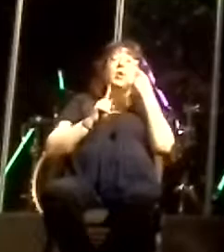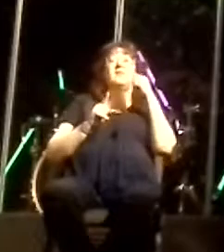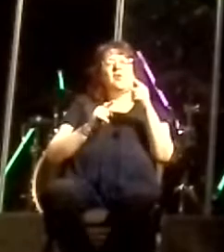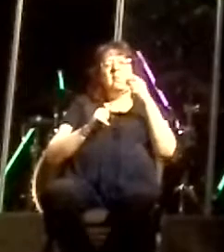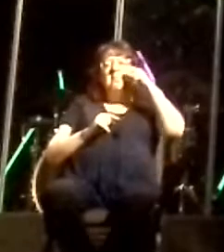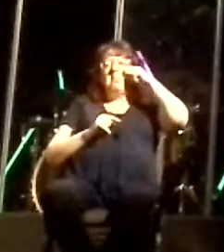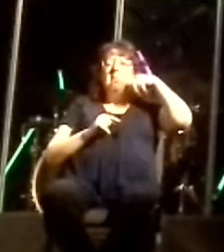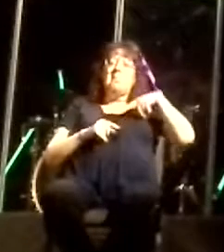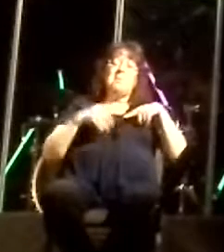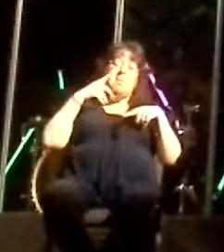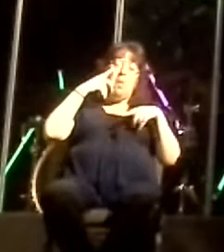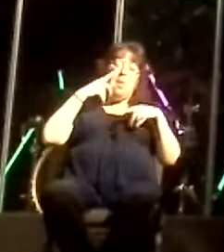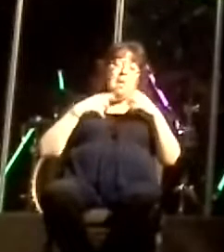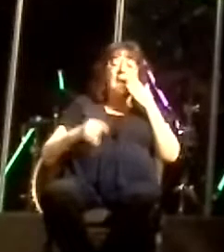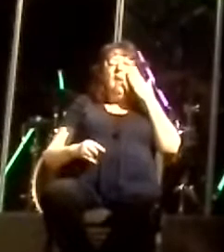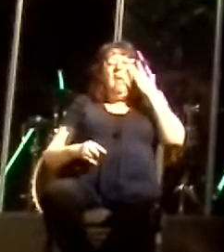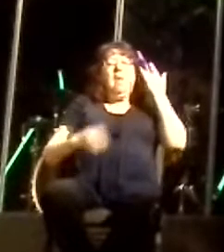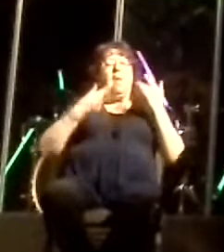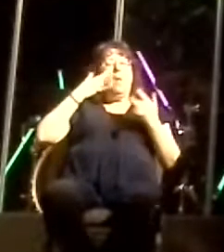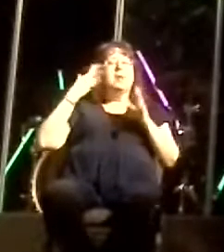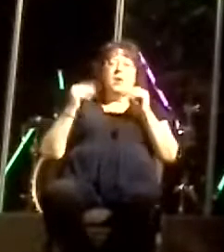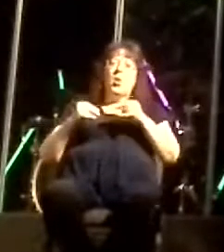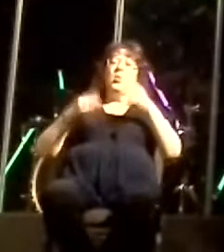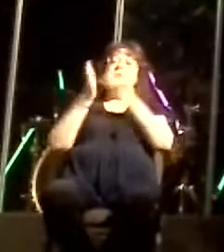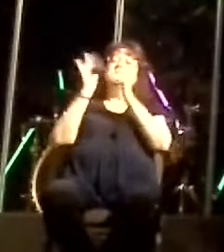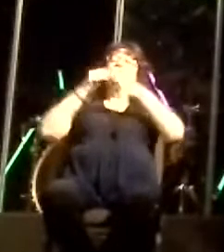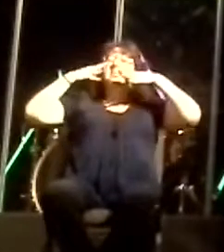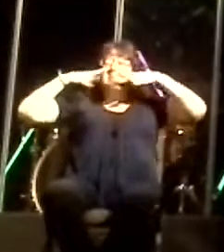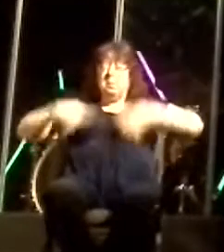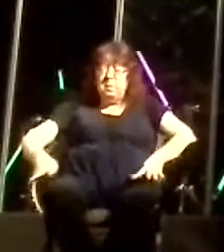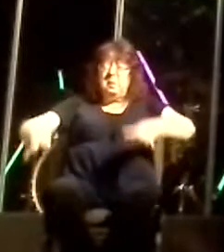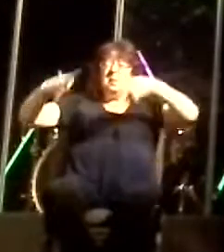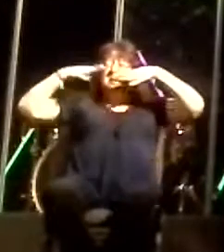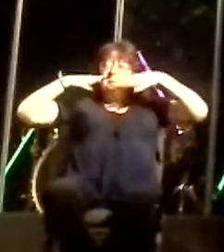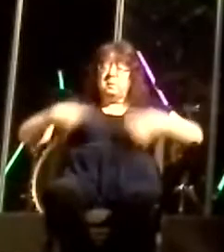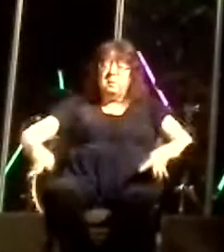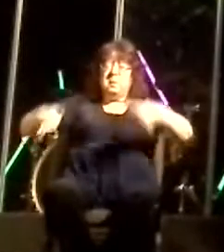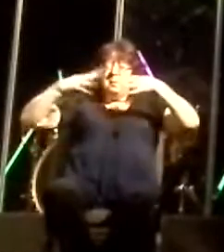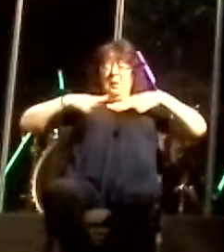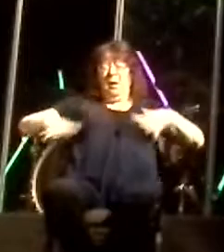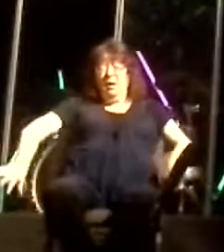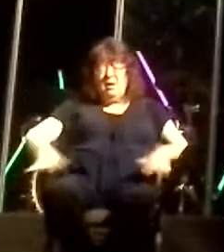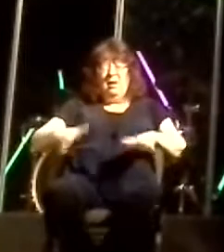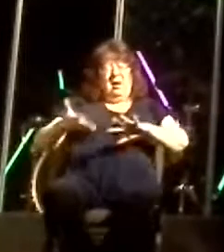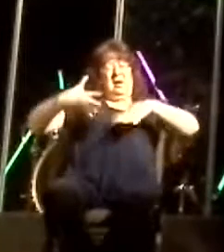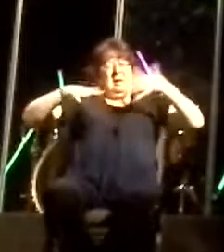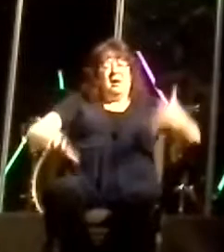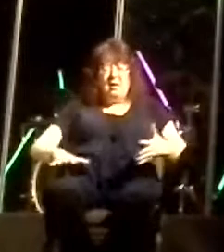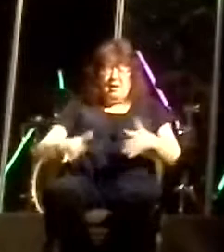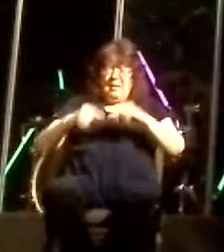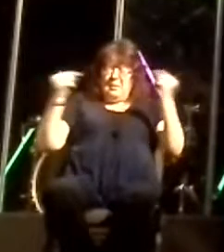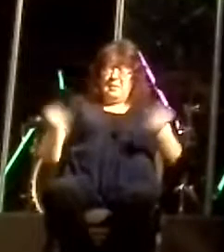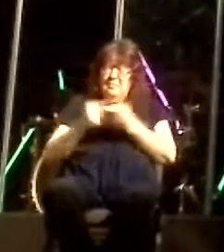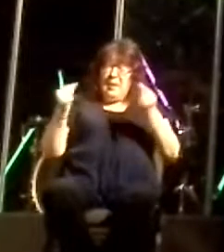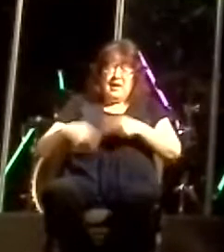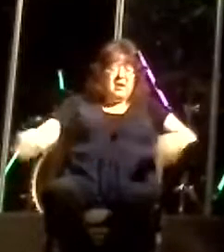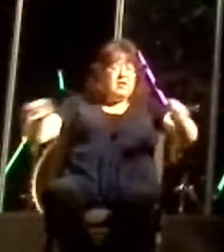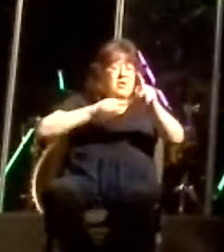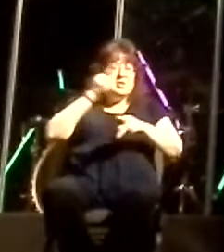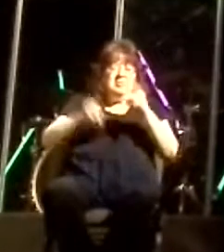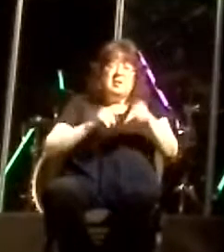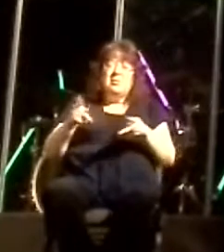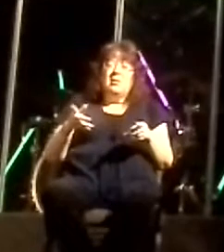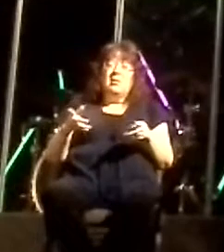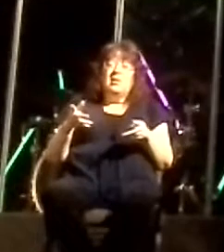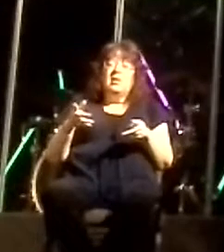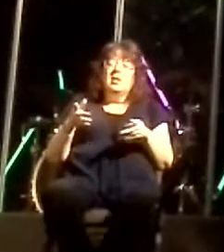just a little tear coming out of your eye. He is weeping. It is visible that he is shaken by what is happening and the pain of the people